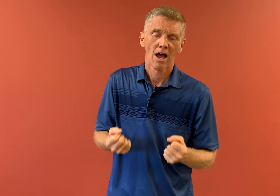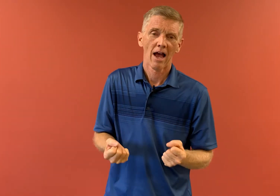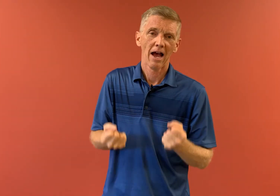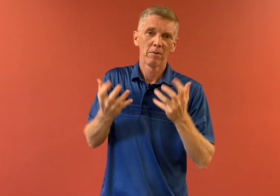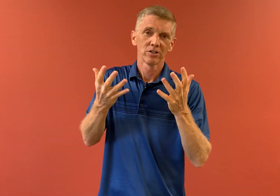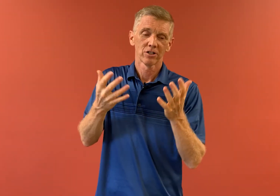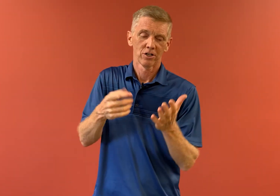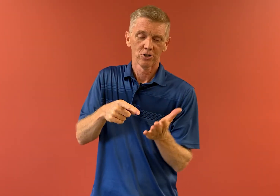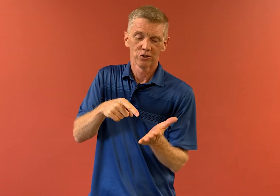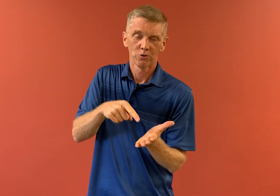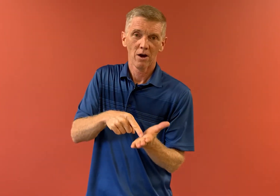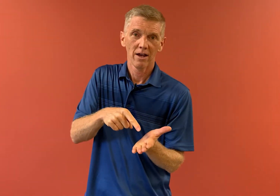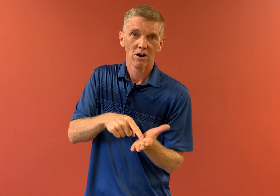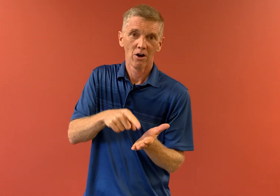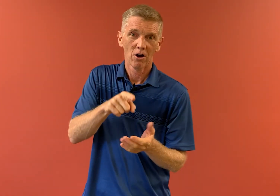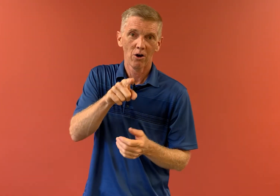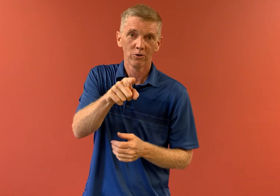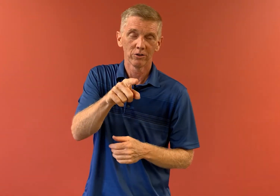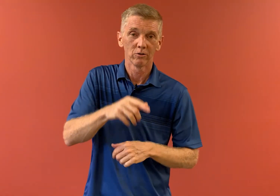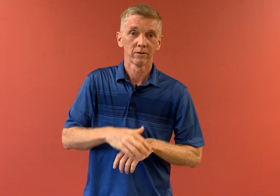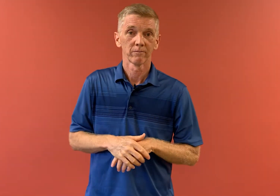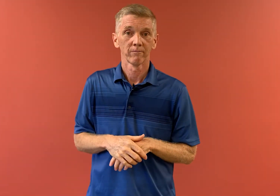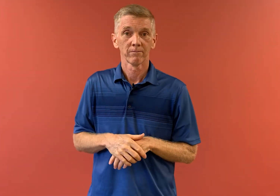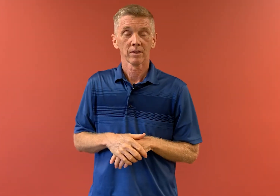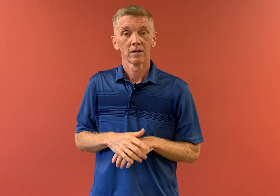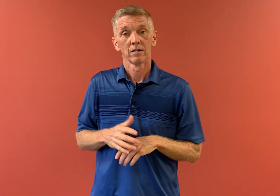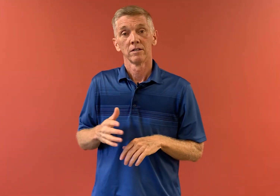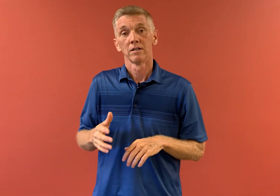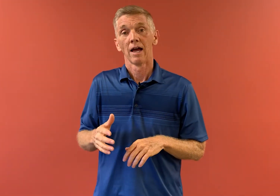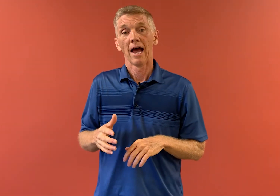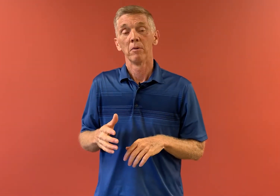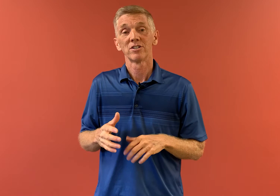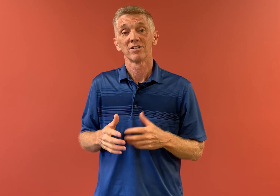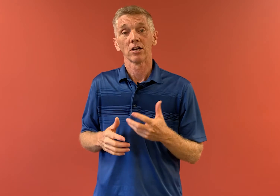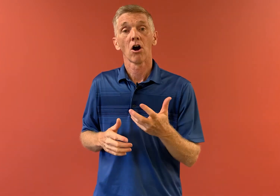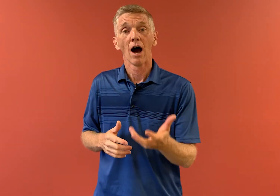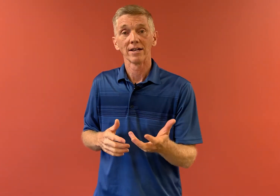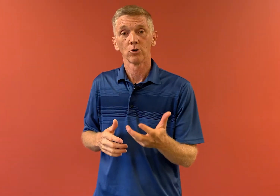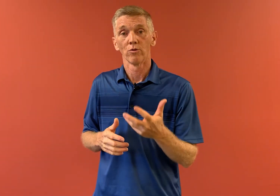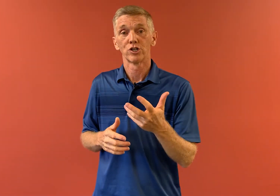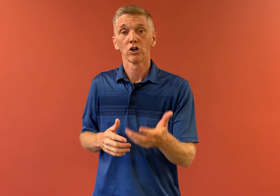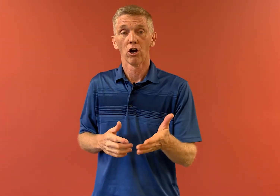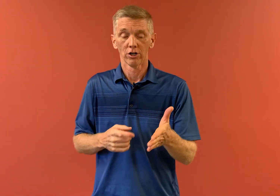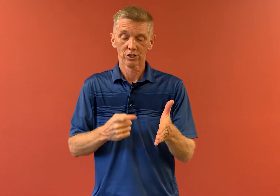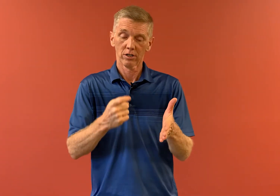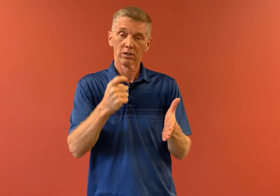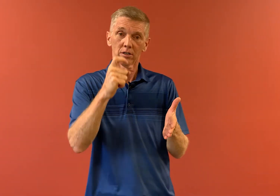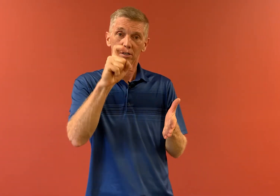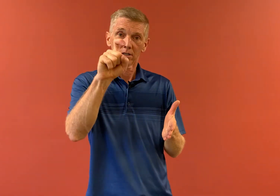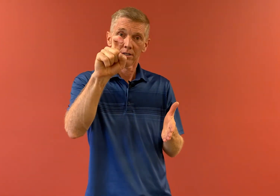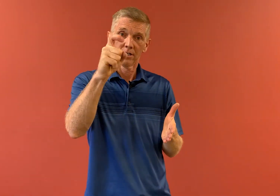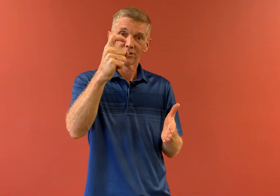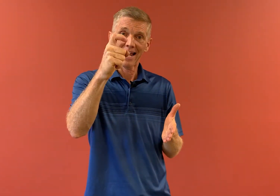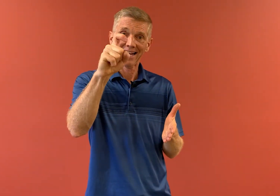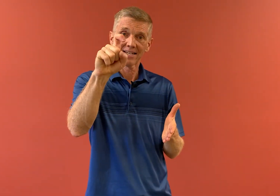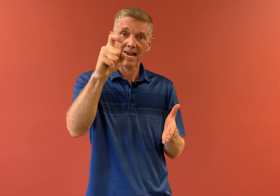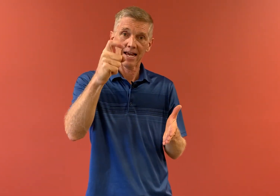How much do I owe you? How much does it cost, or the charge? Here's an X hand.